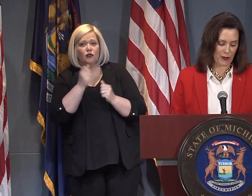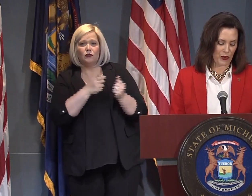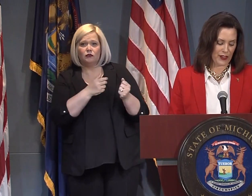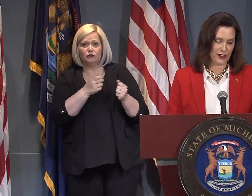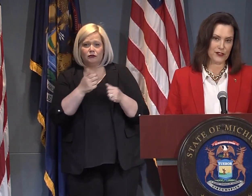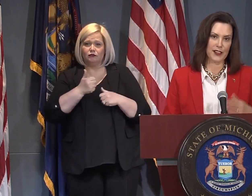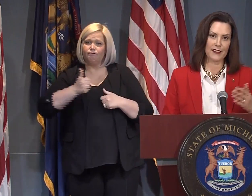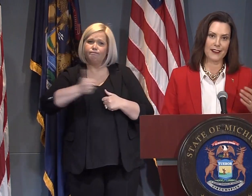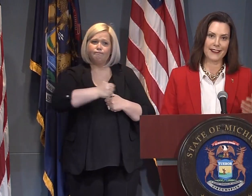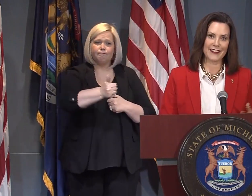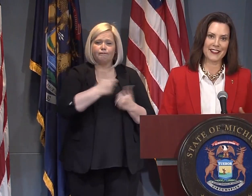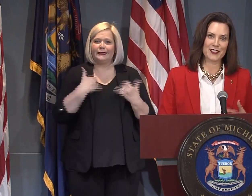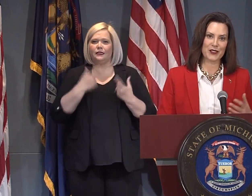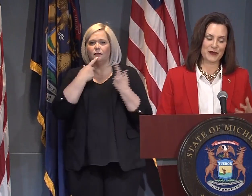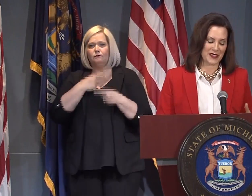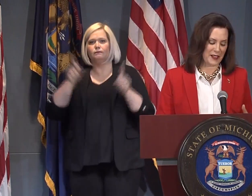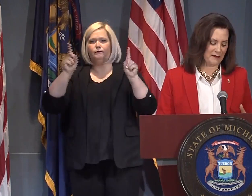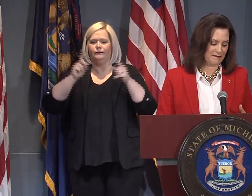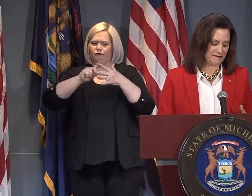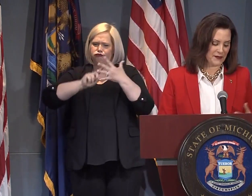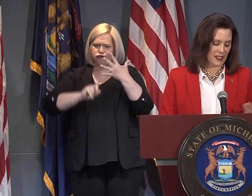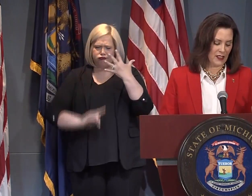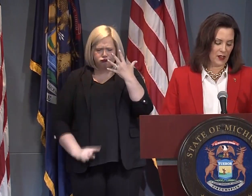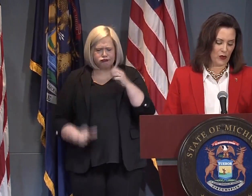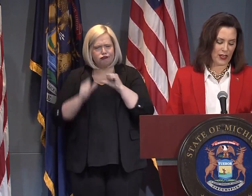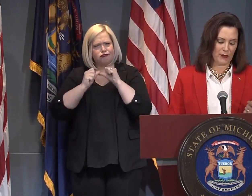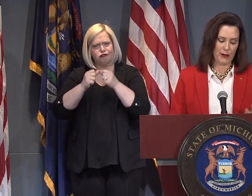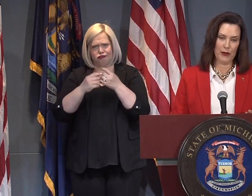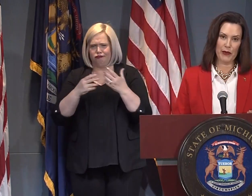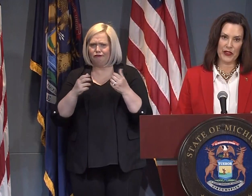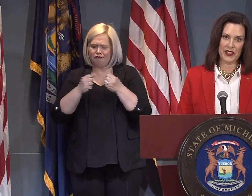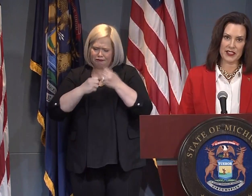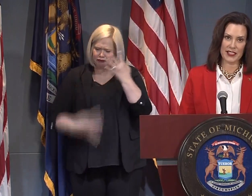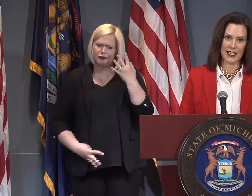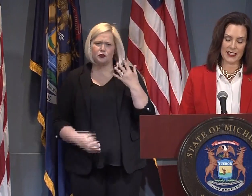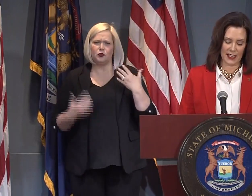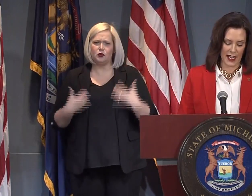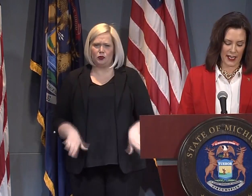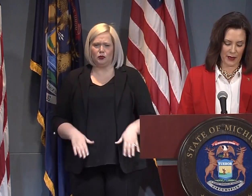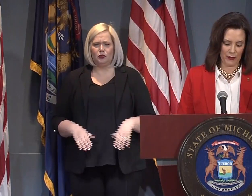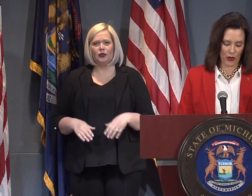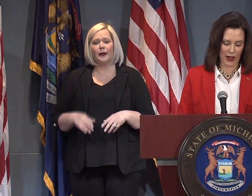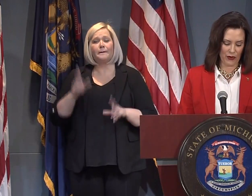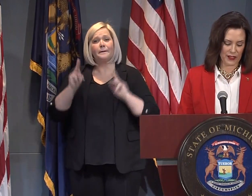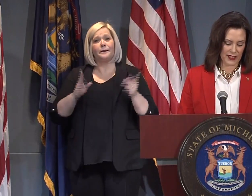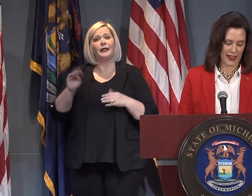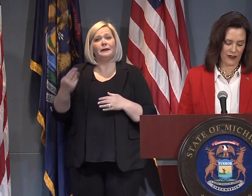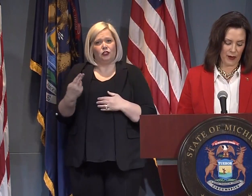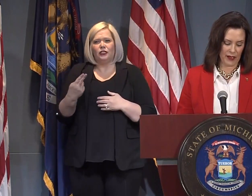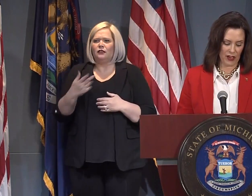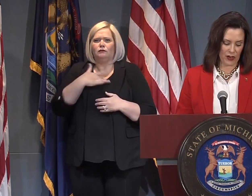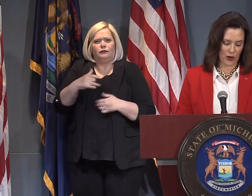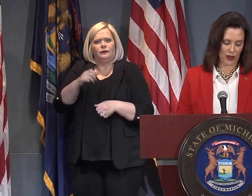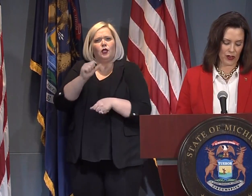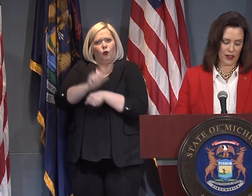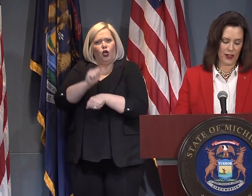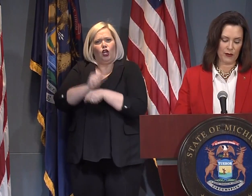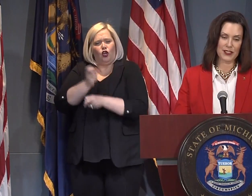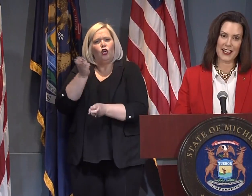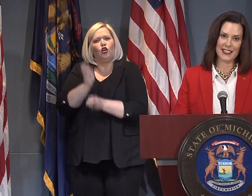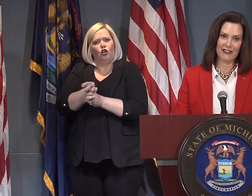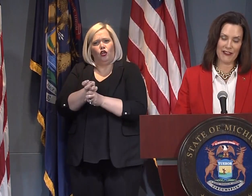the operators, and the list goes on. Working people built this state, and I am proud to have them in our